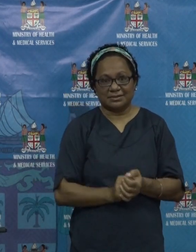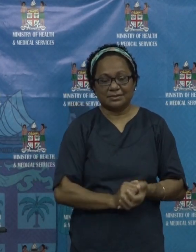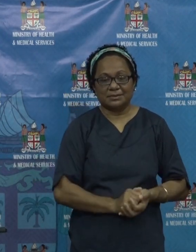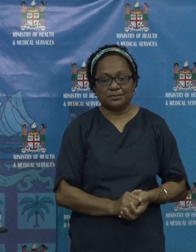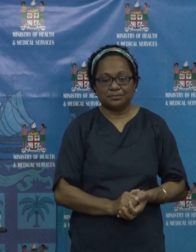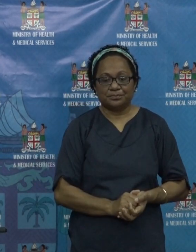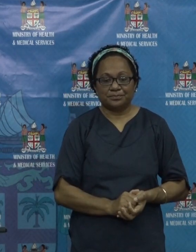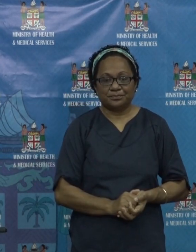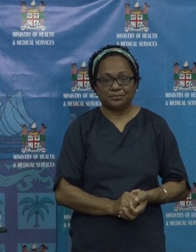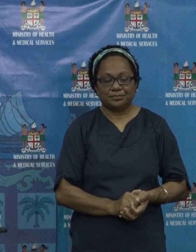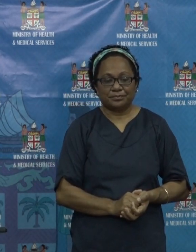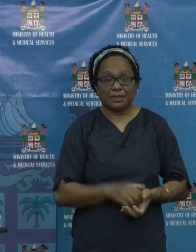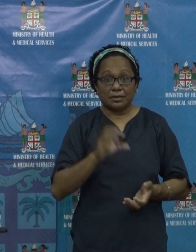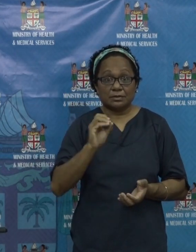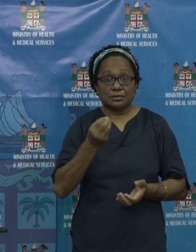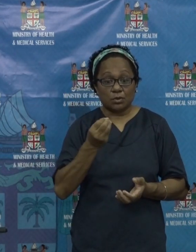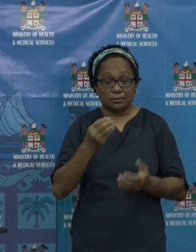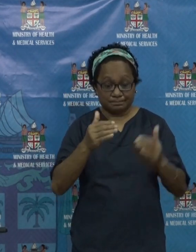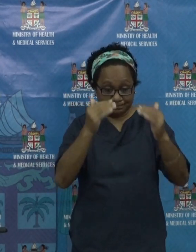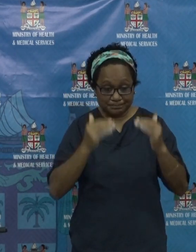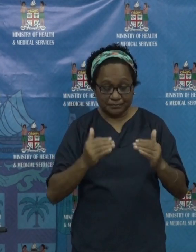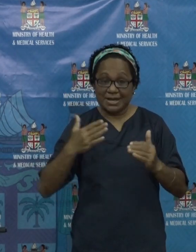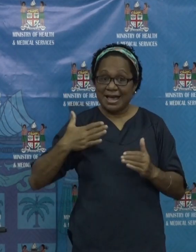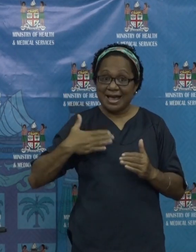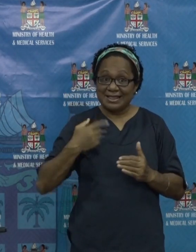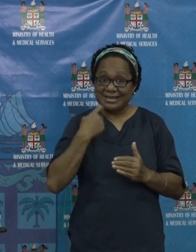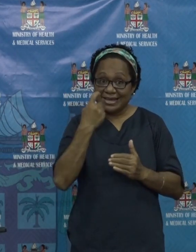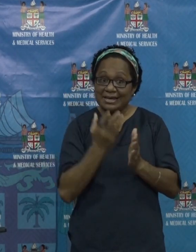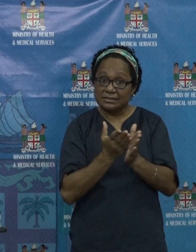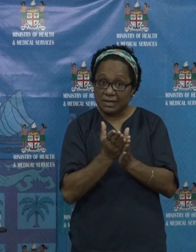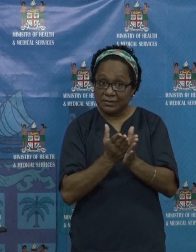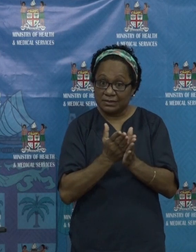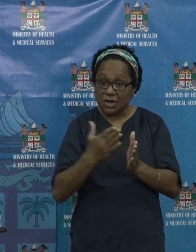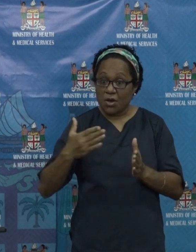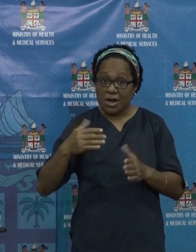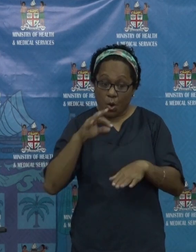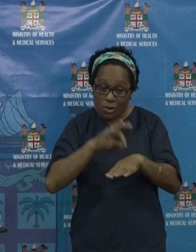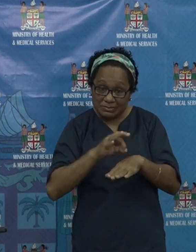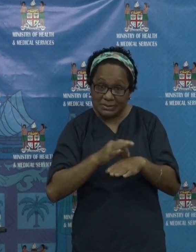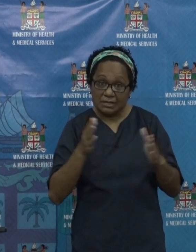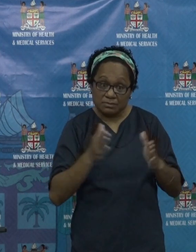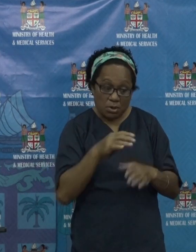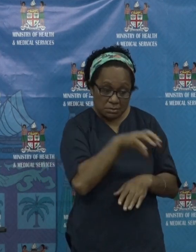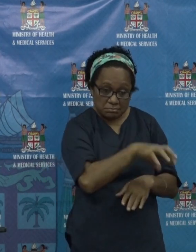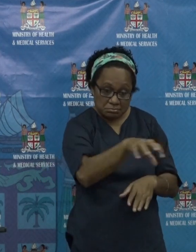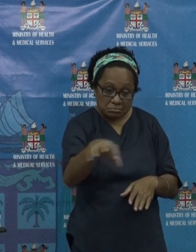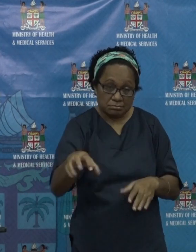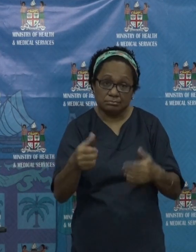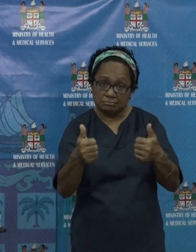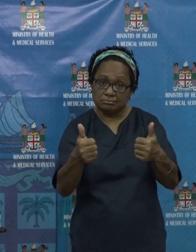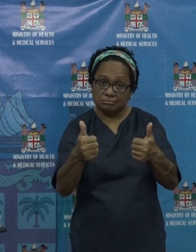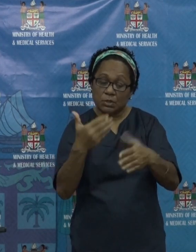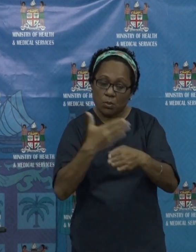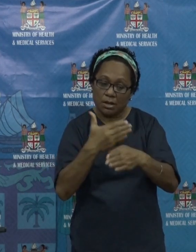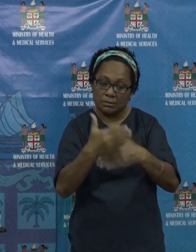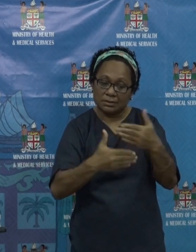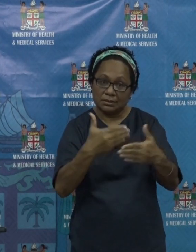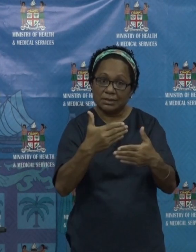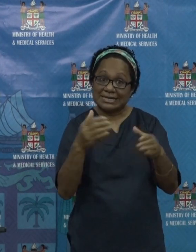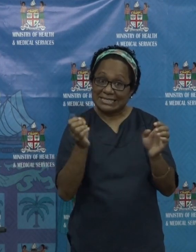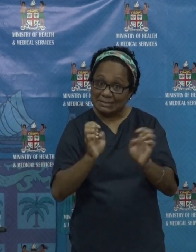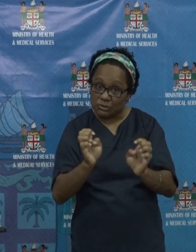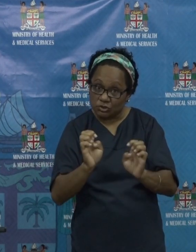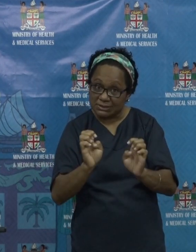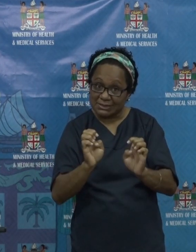In terms of healthcare services, all our healthcare facilities remain fully functional. Emergency